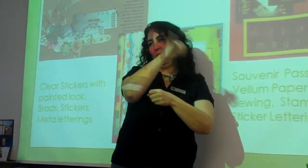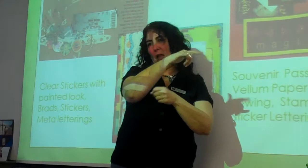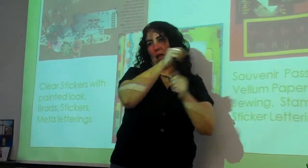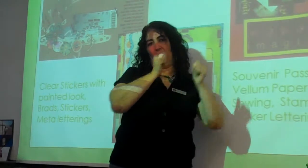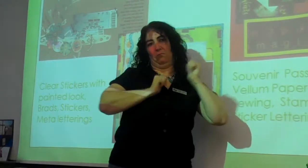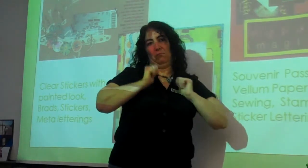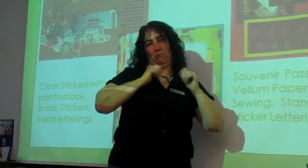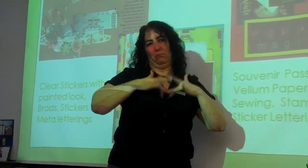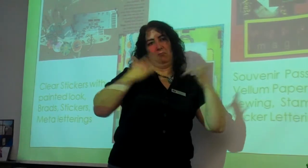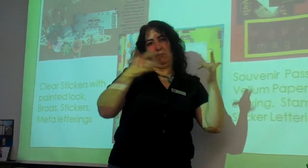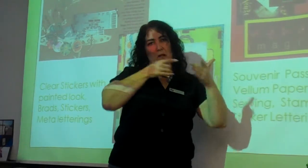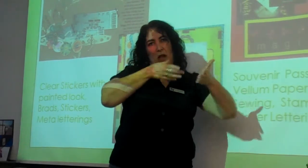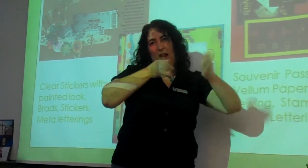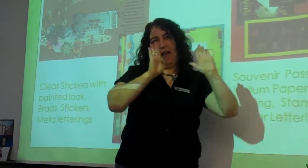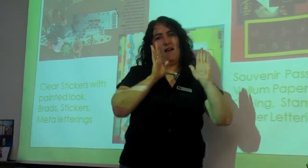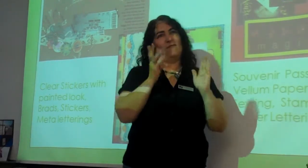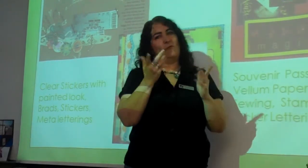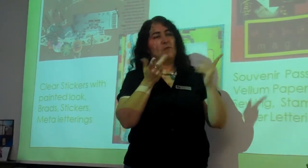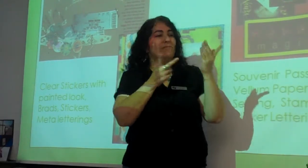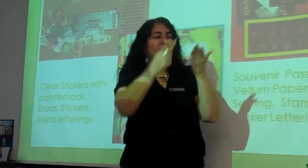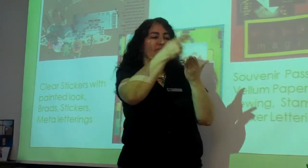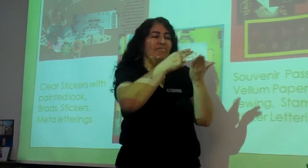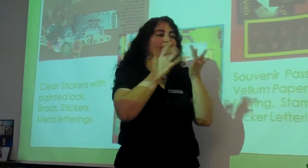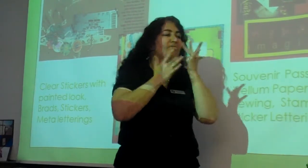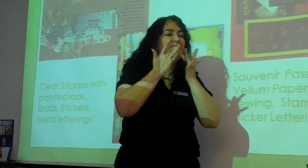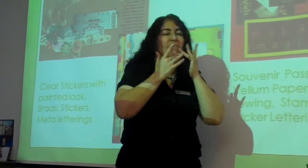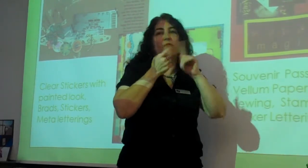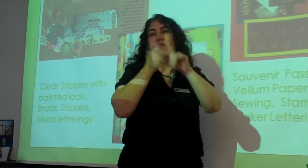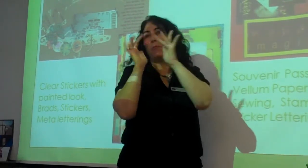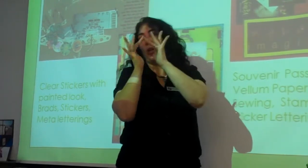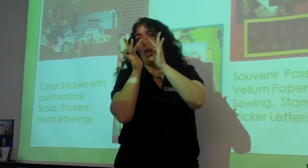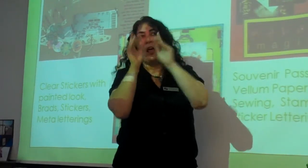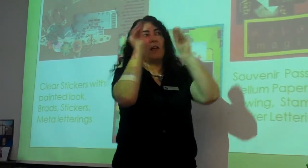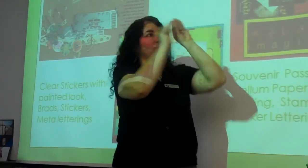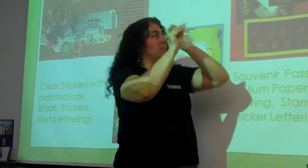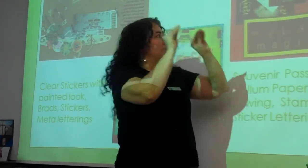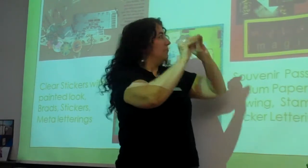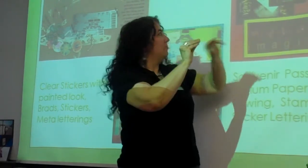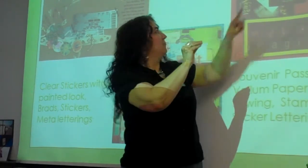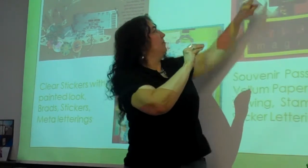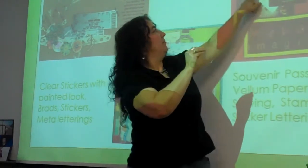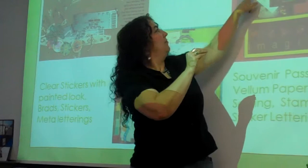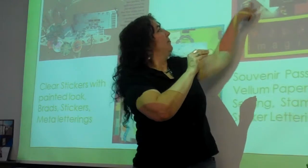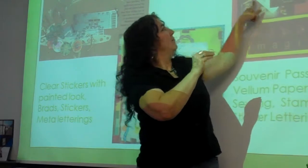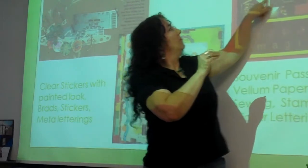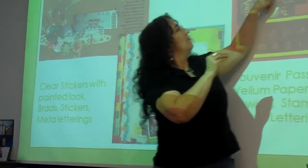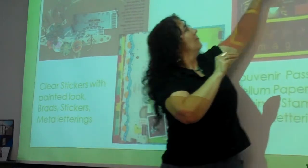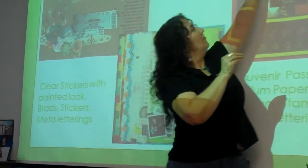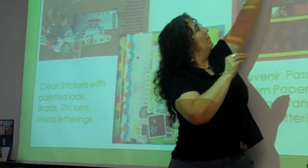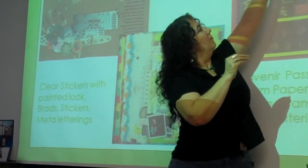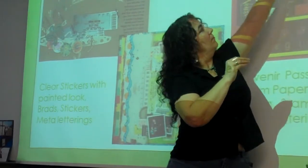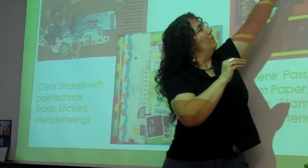They didn't allow me to take pictures during this performance, so I had to cut this out from poster